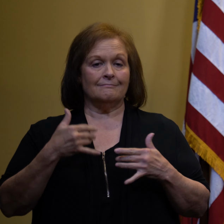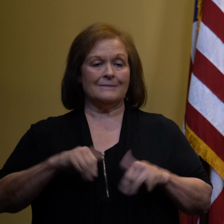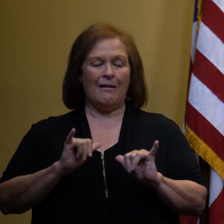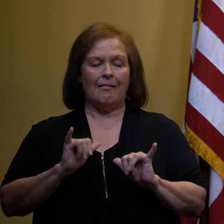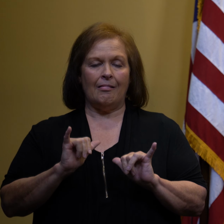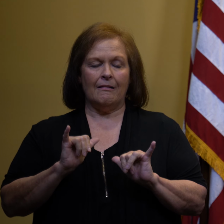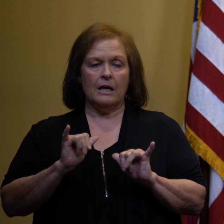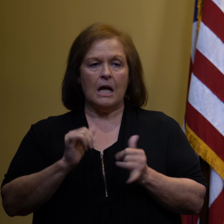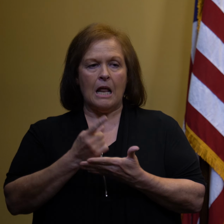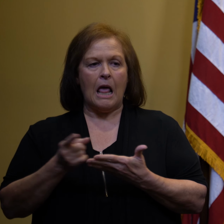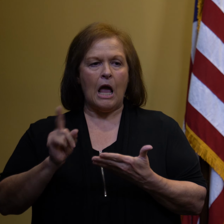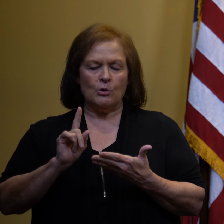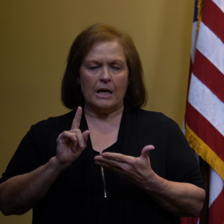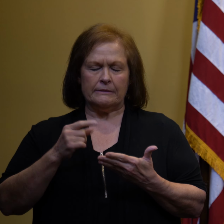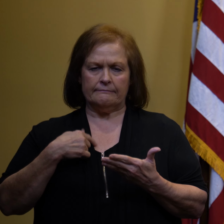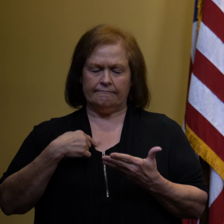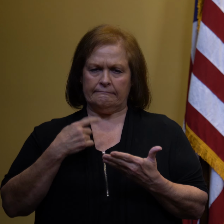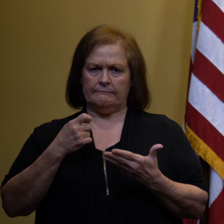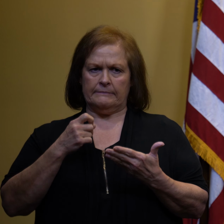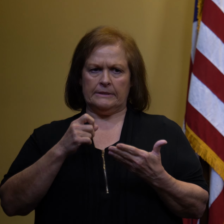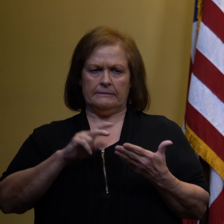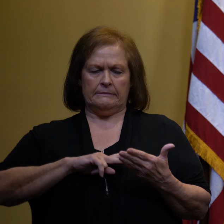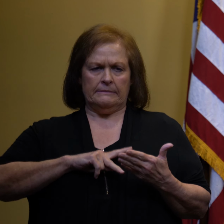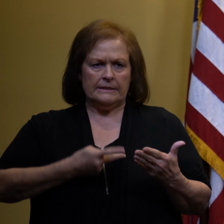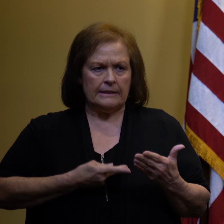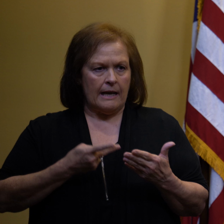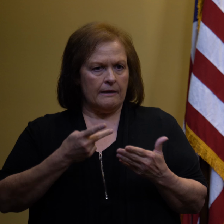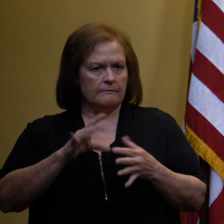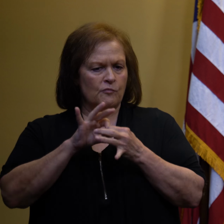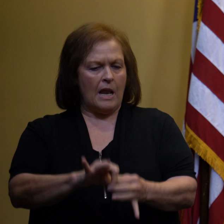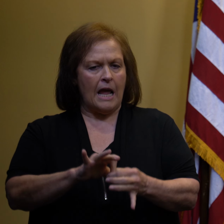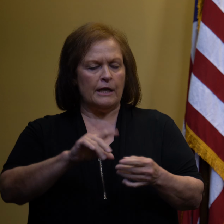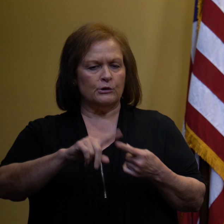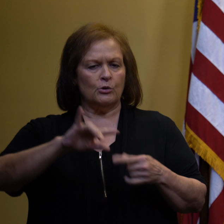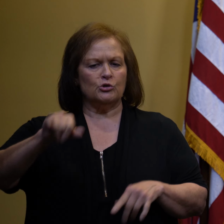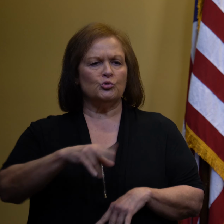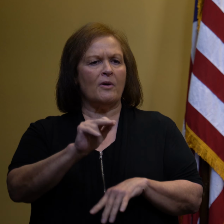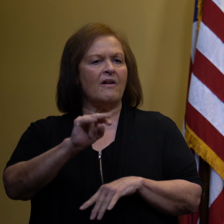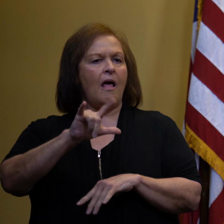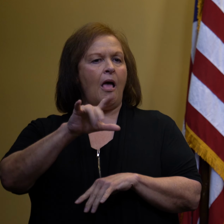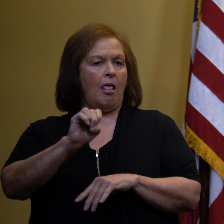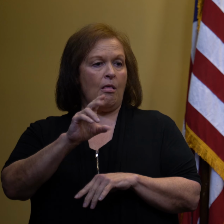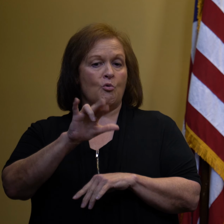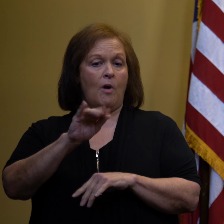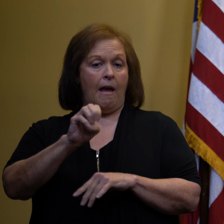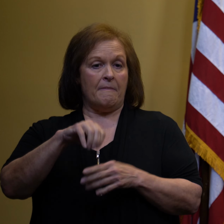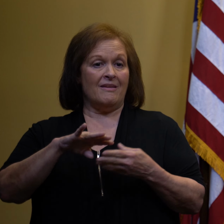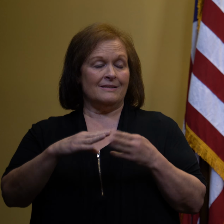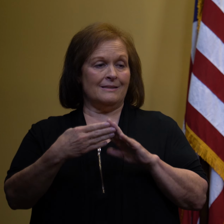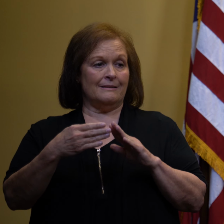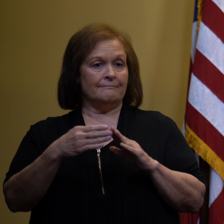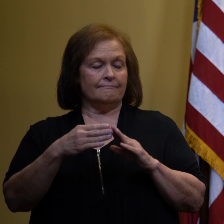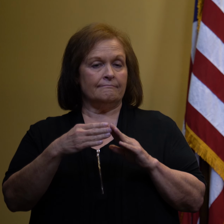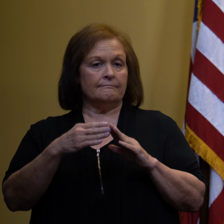still, kind of shook me relative to juvenile crime in the city.